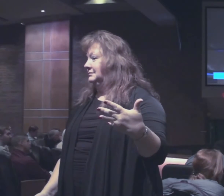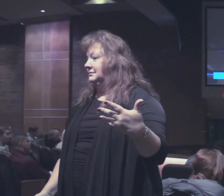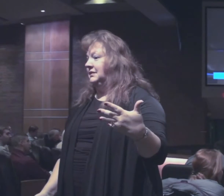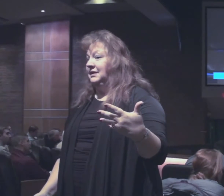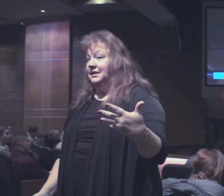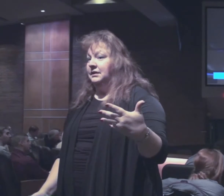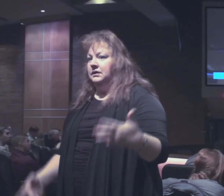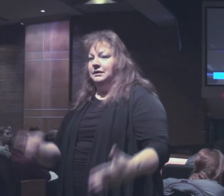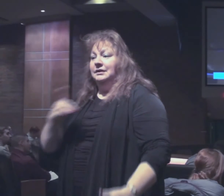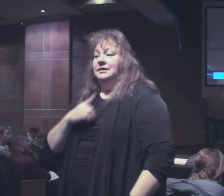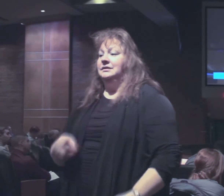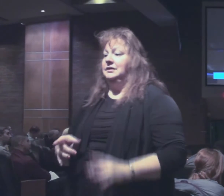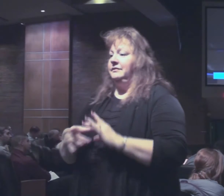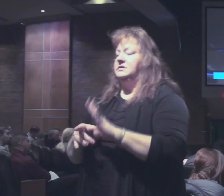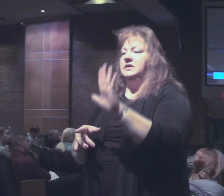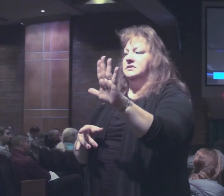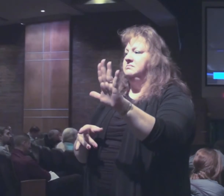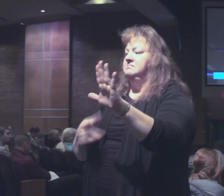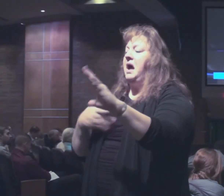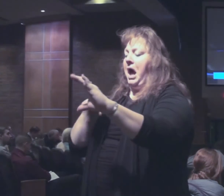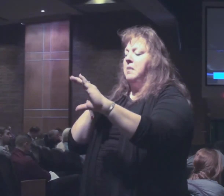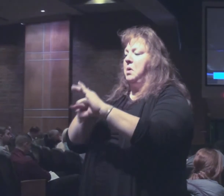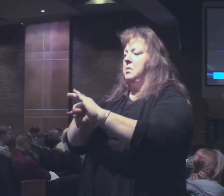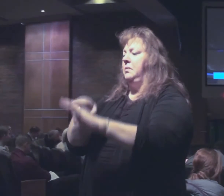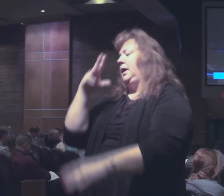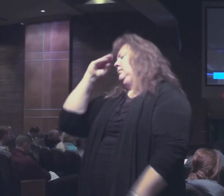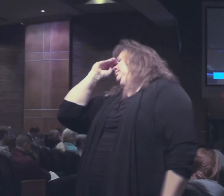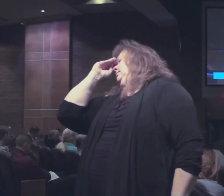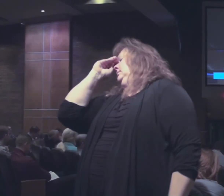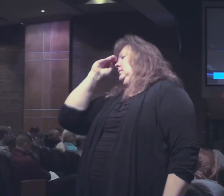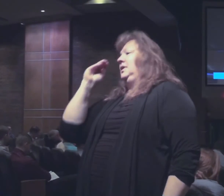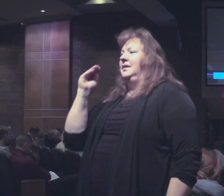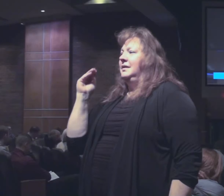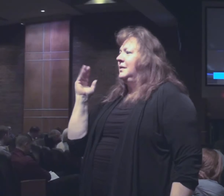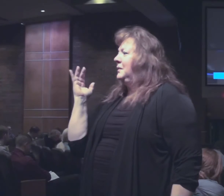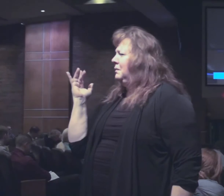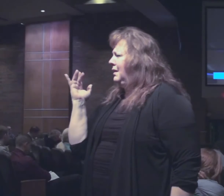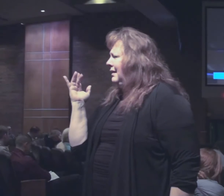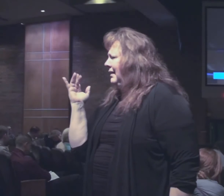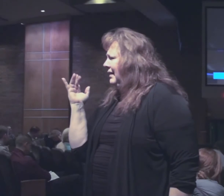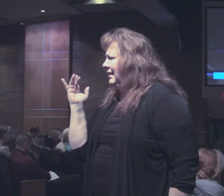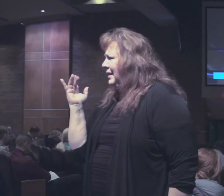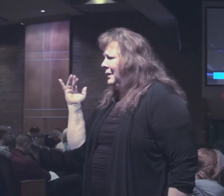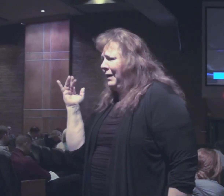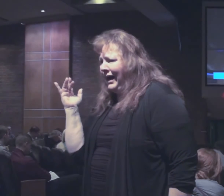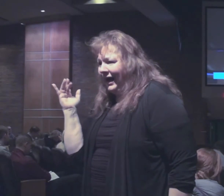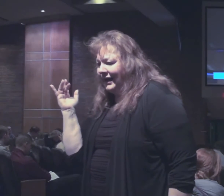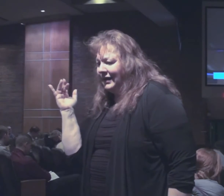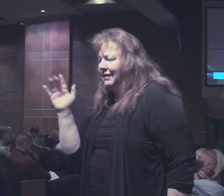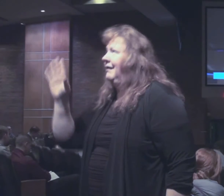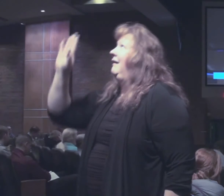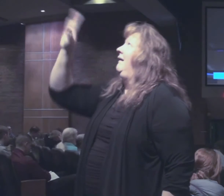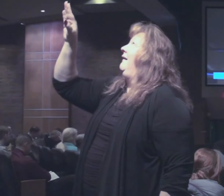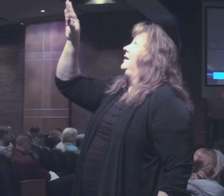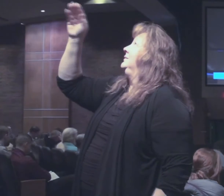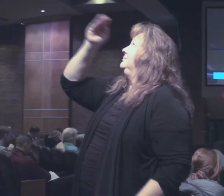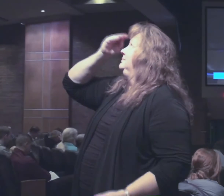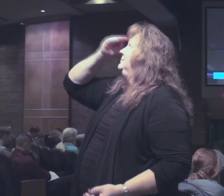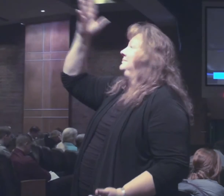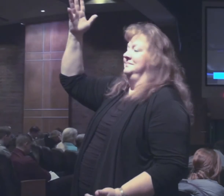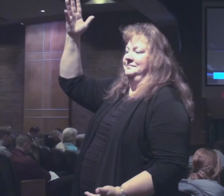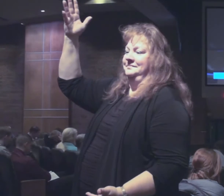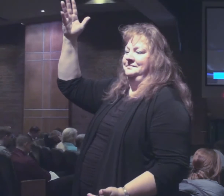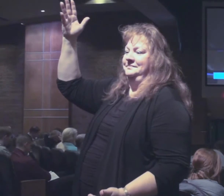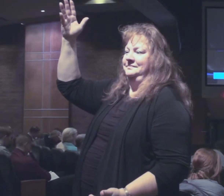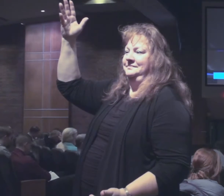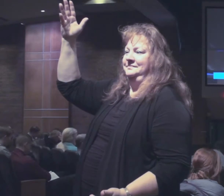you know what David says? I'm going to bed and go to sleep. Why? We just called upon the Lord.